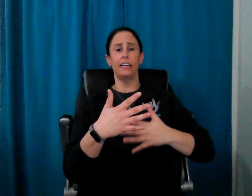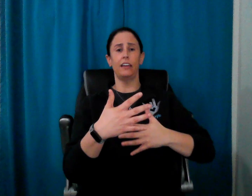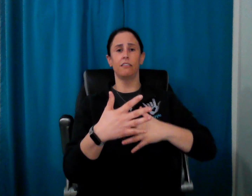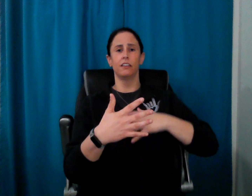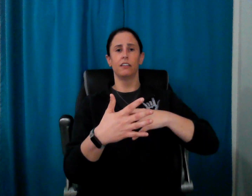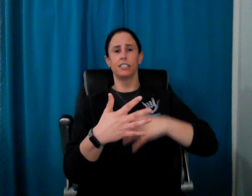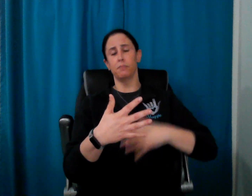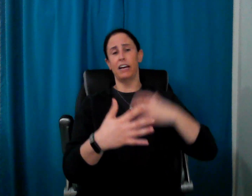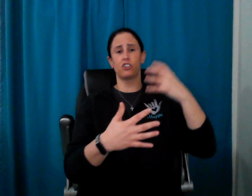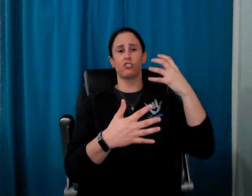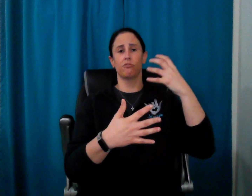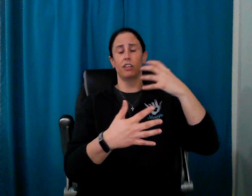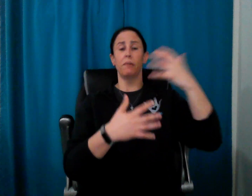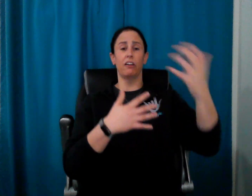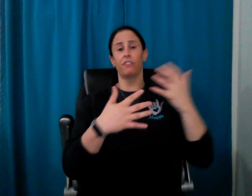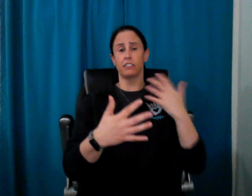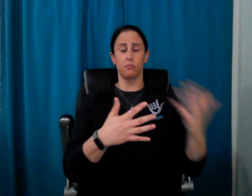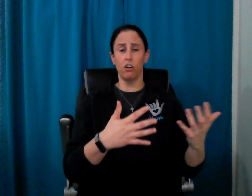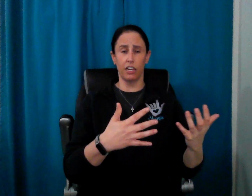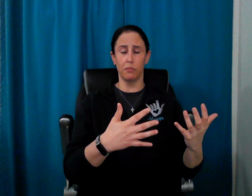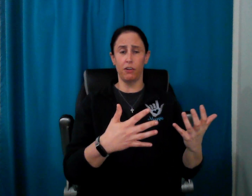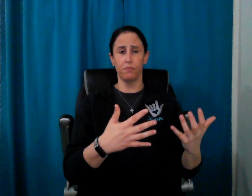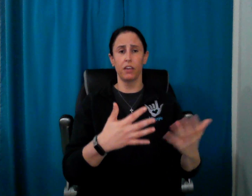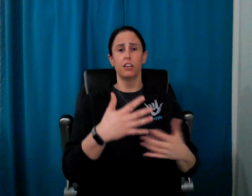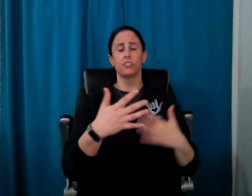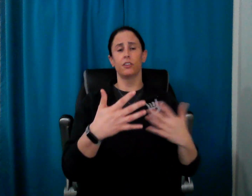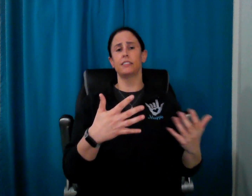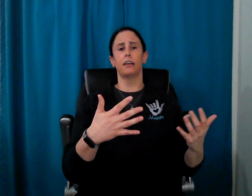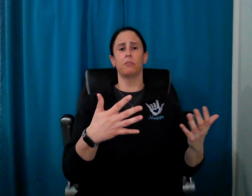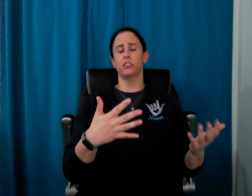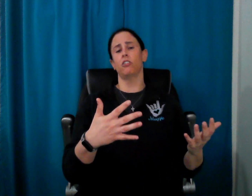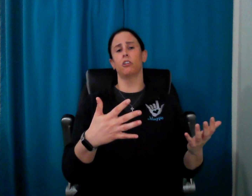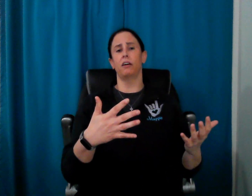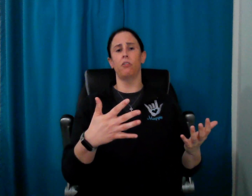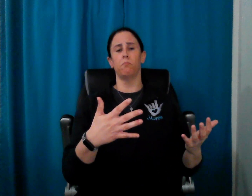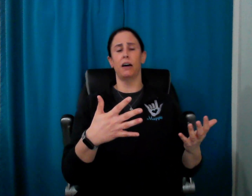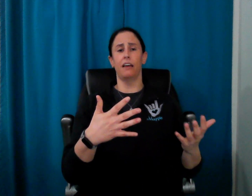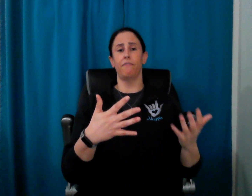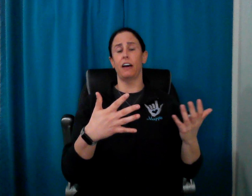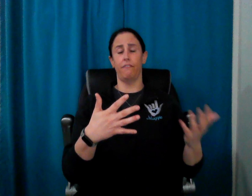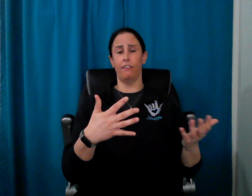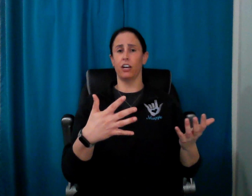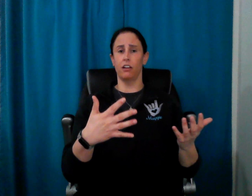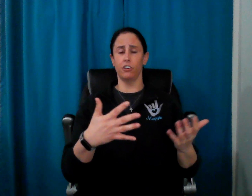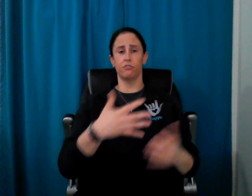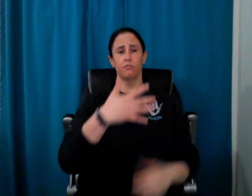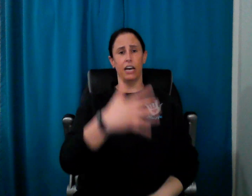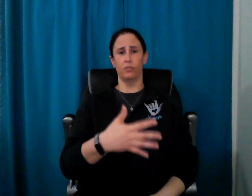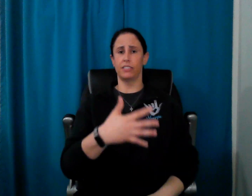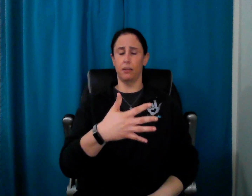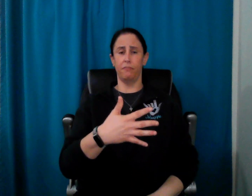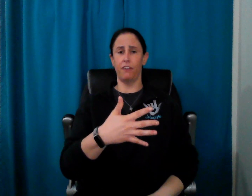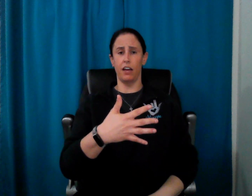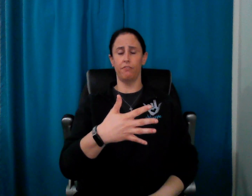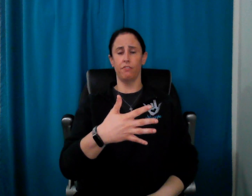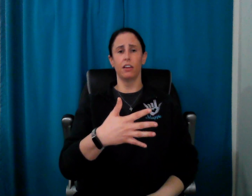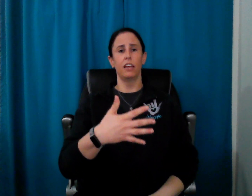need to match the amount of things I'm talking about. So let's say I'm going to talk about my 5 favorite colors. I would set up a 5.